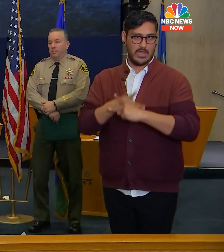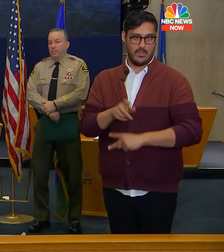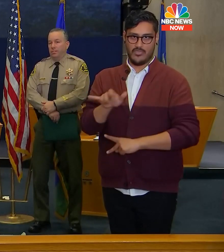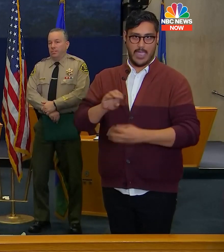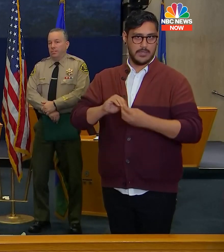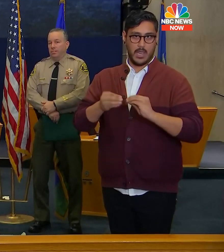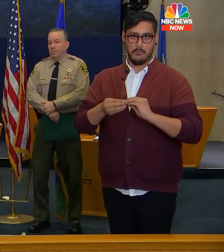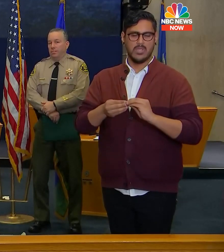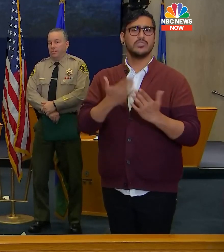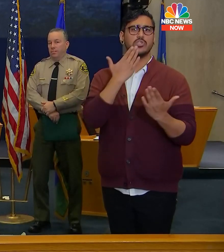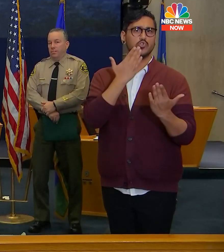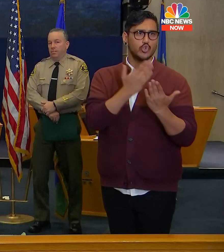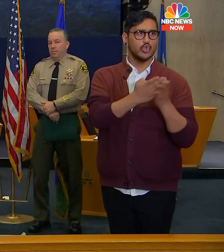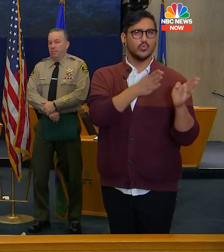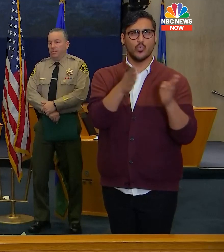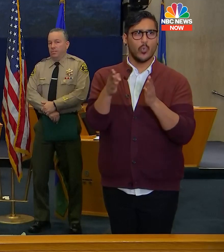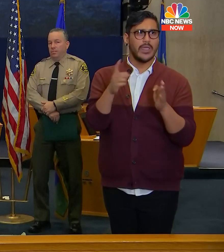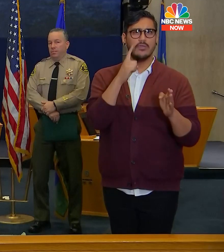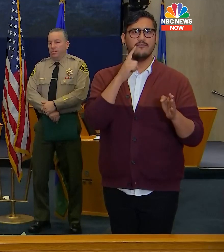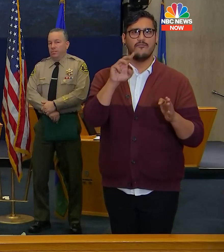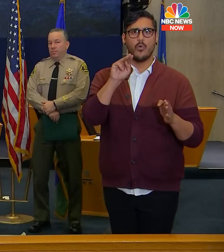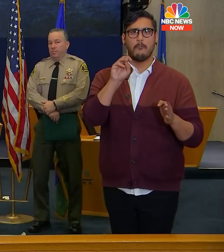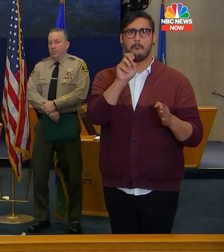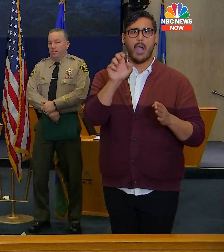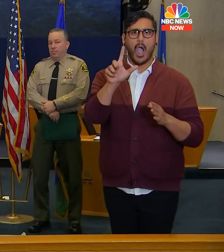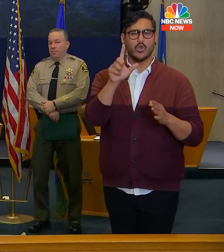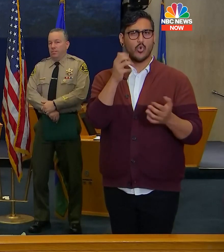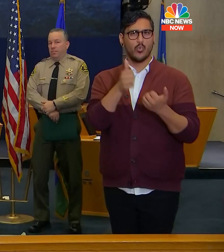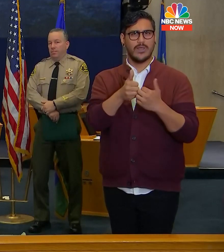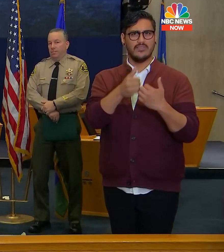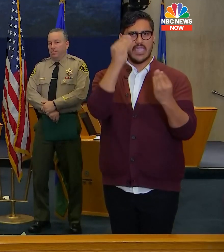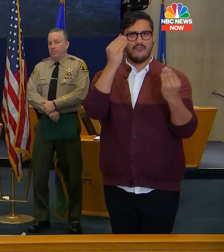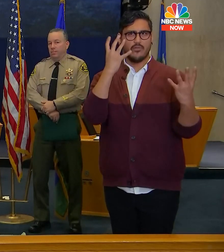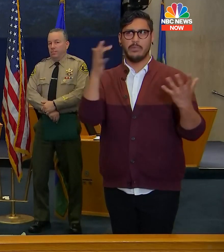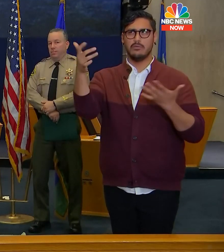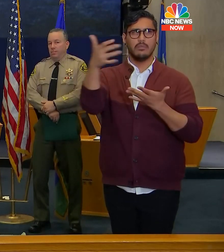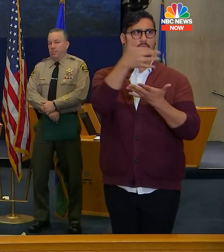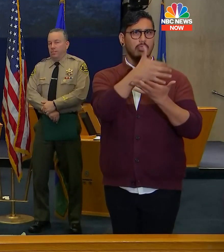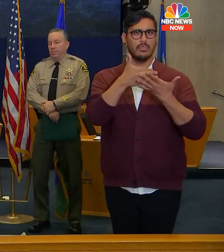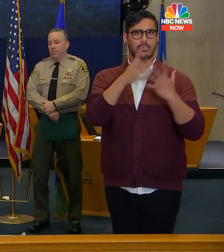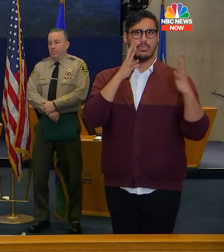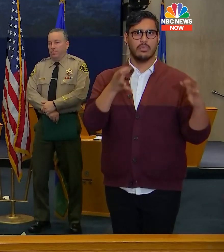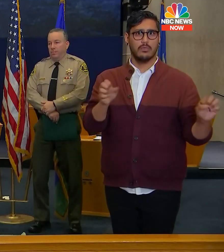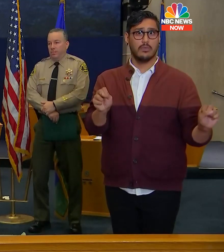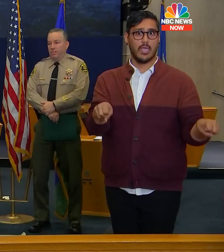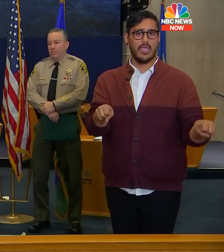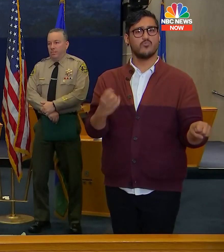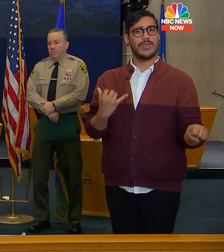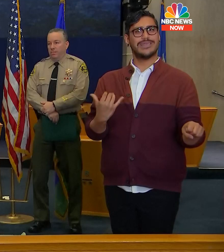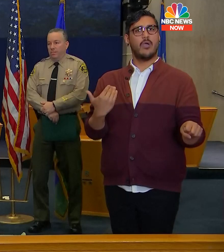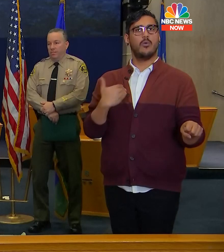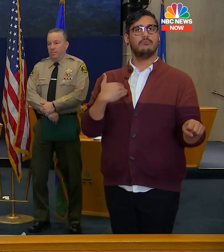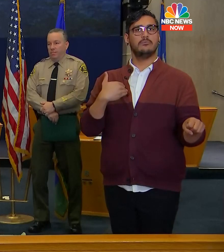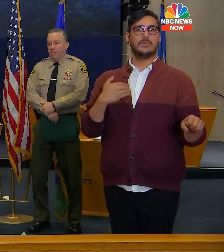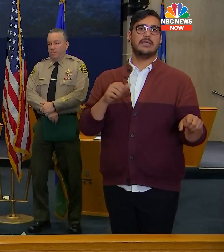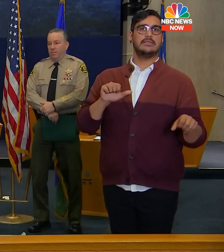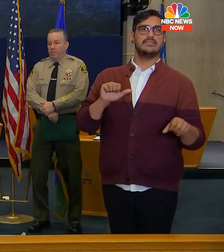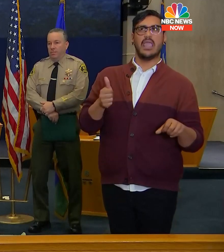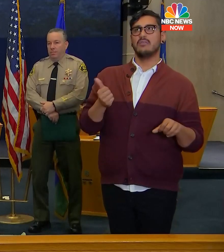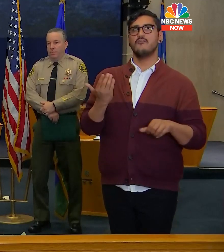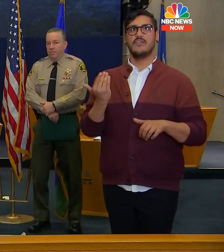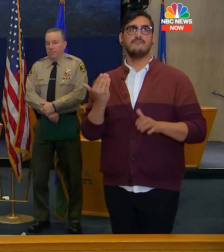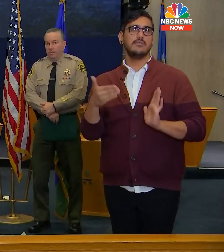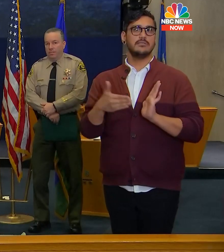ways of us modeling based on more data points. And in this case, we'd need a 10 or 15,000